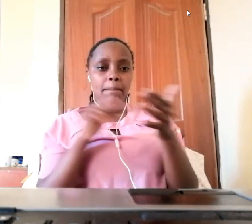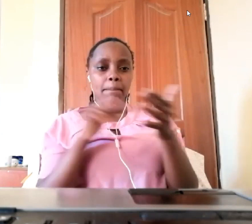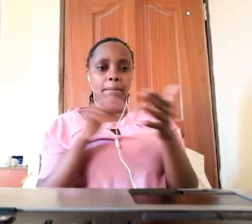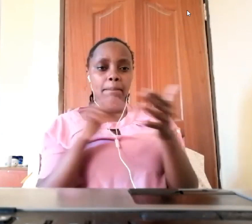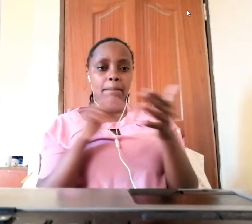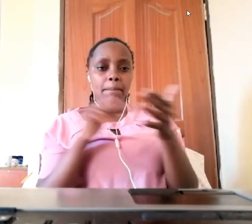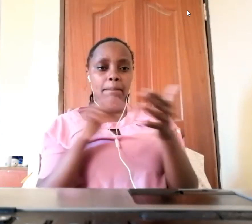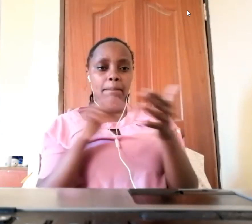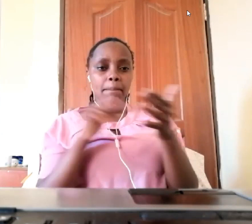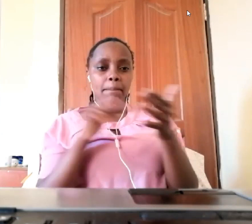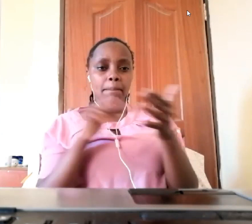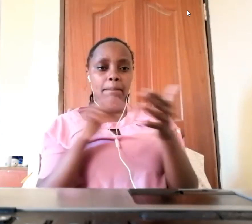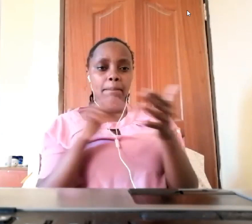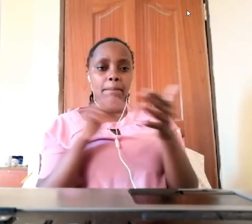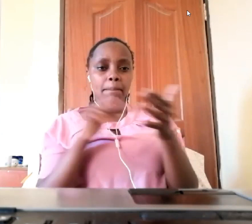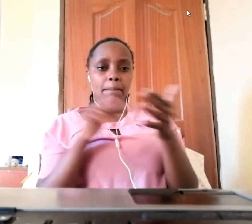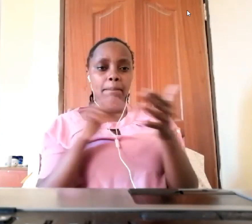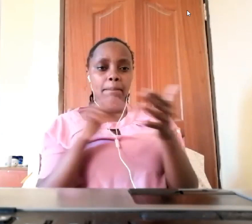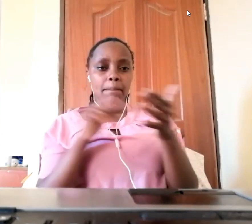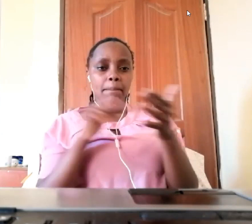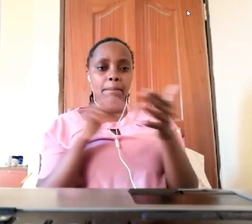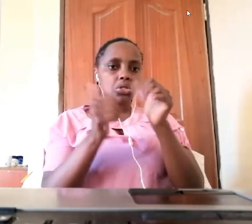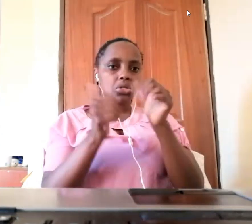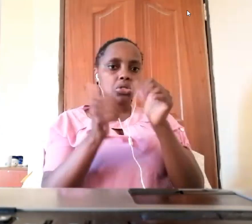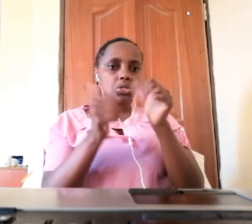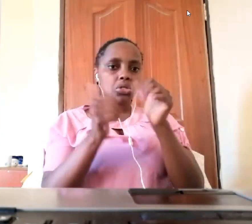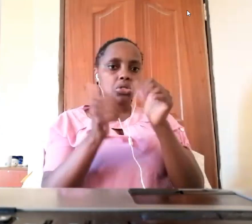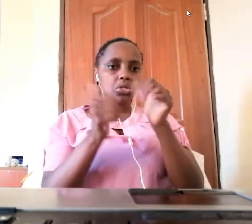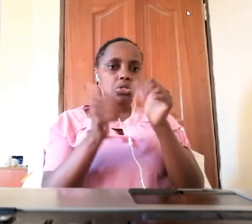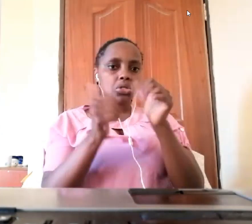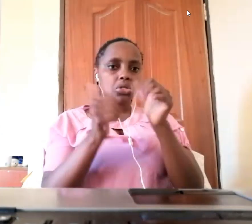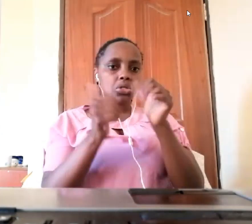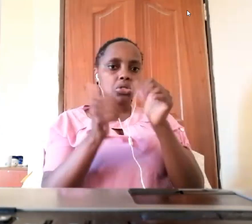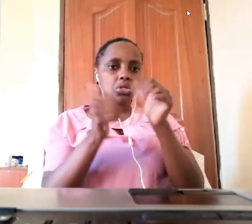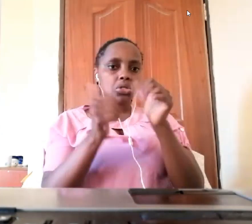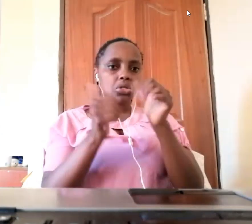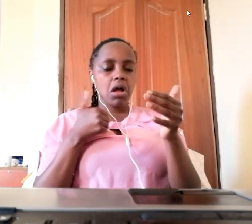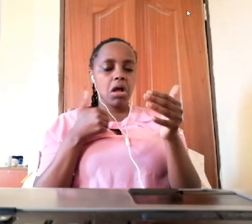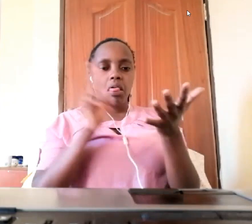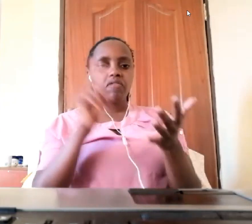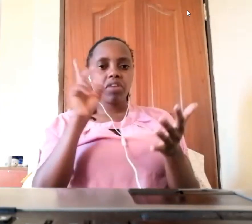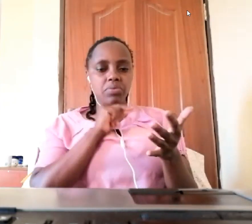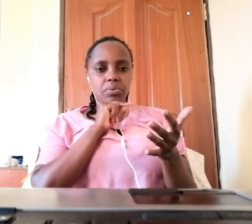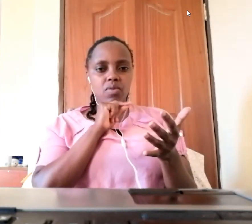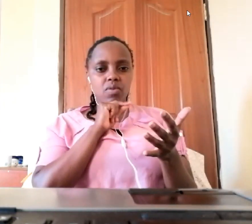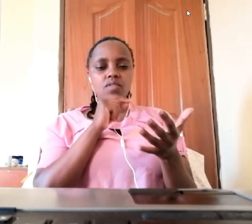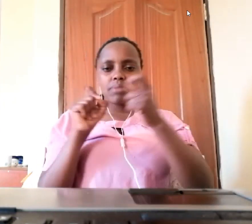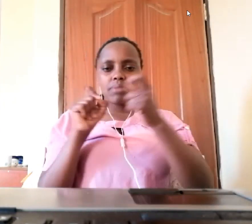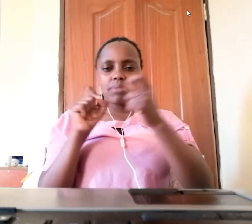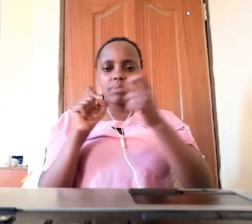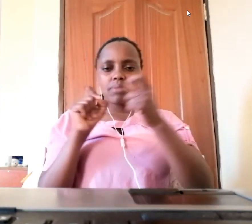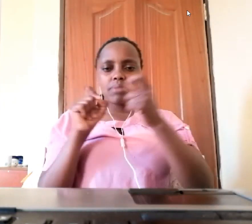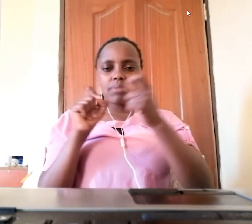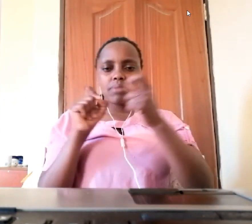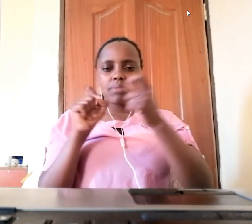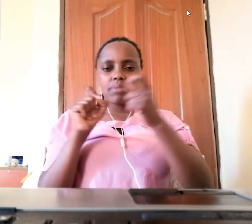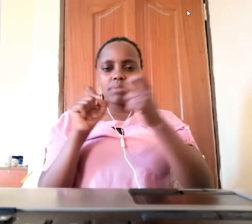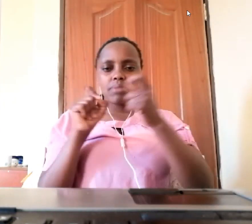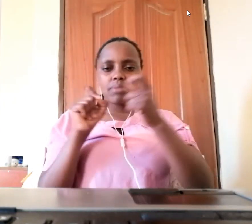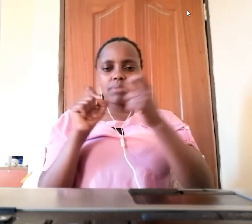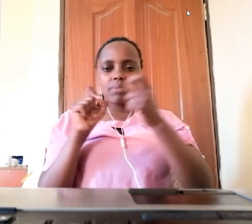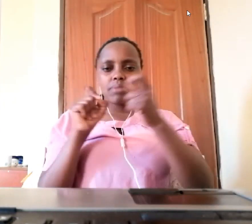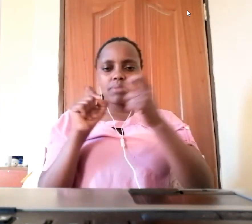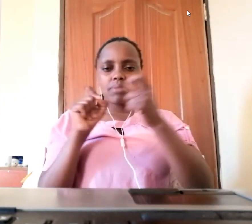to international law, countries which are ratified a particular treaty, though they have not